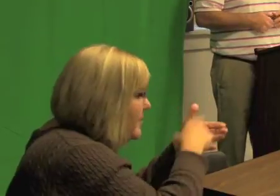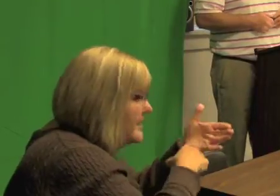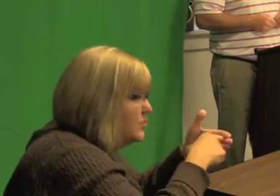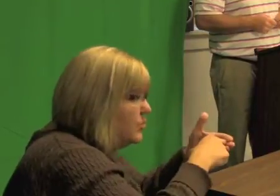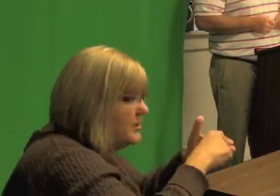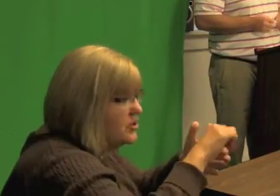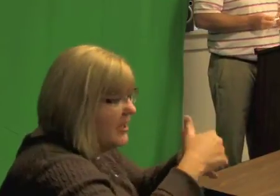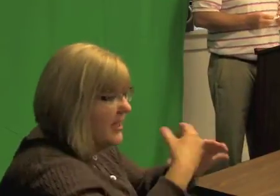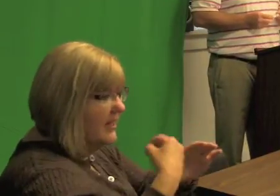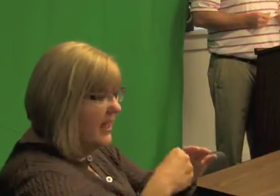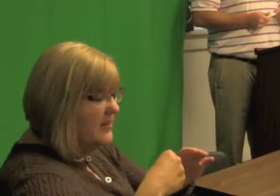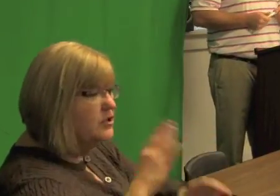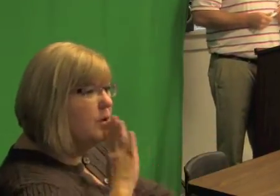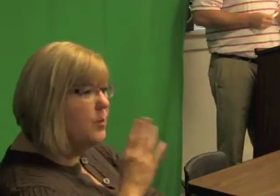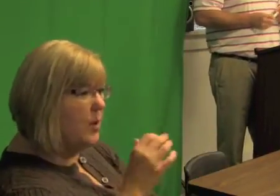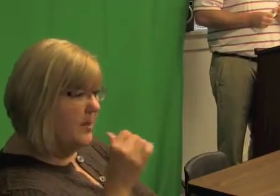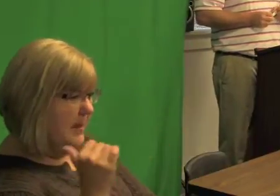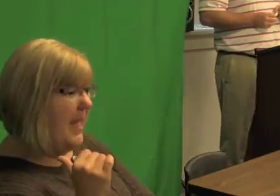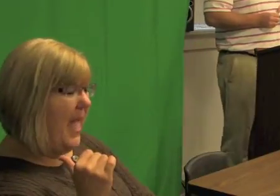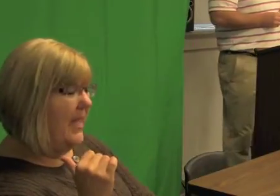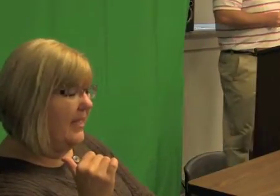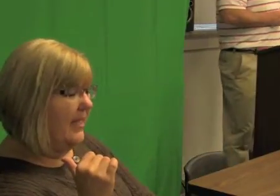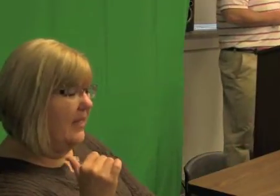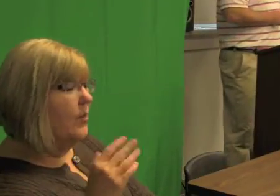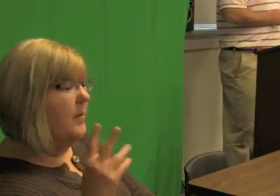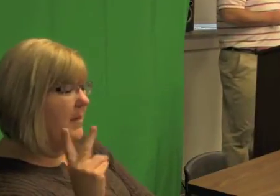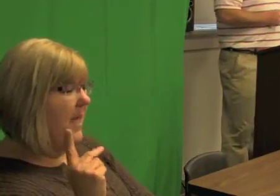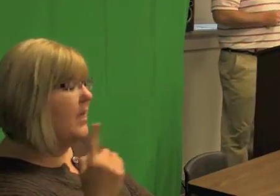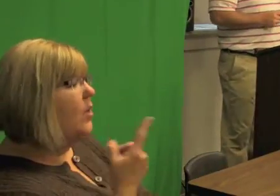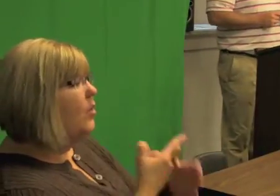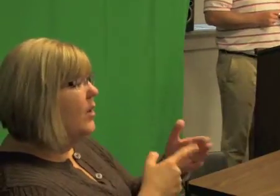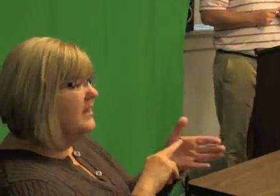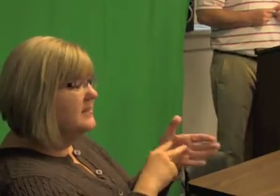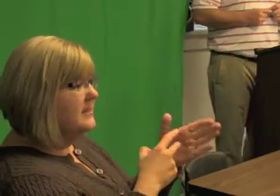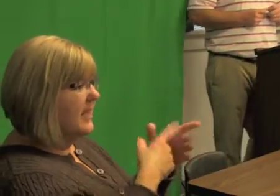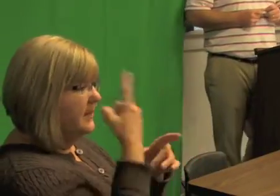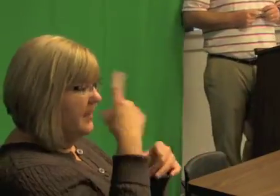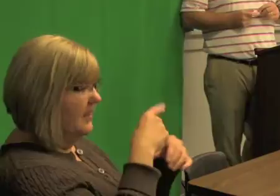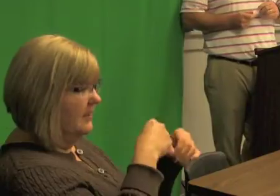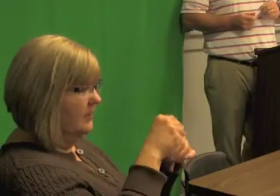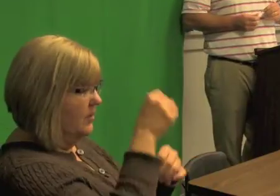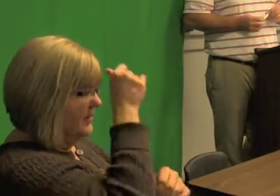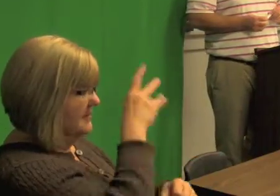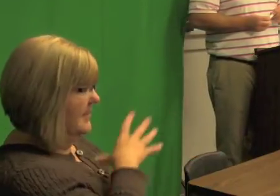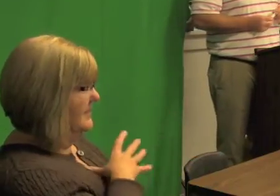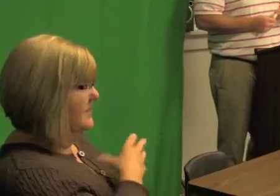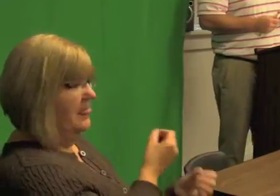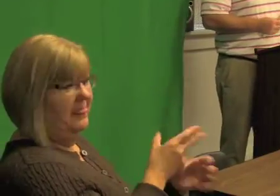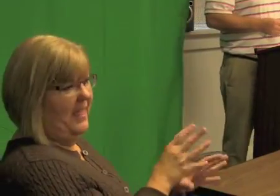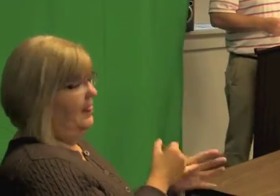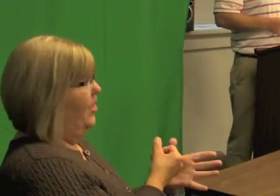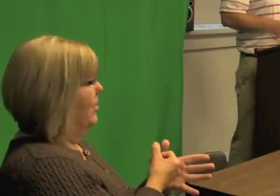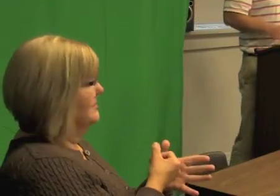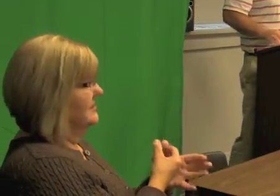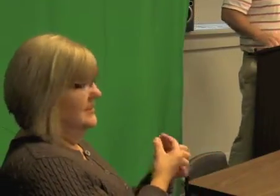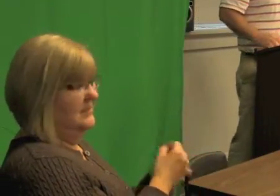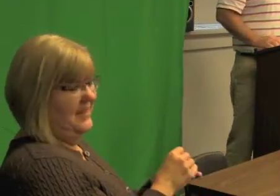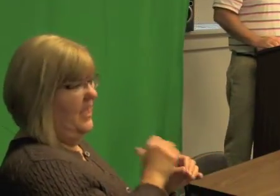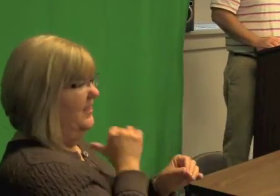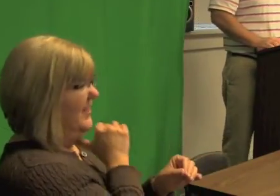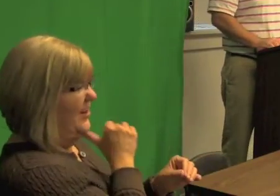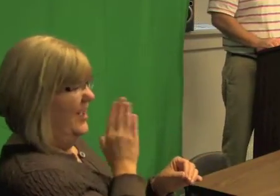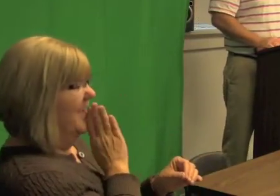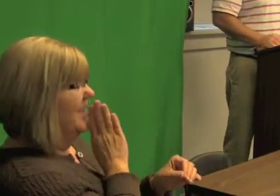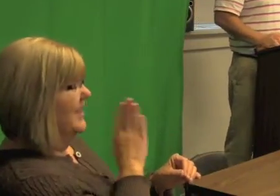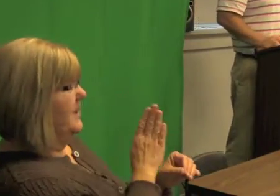back. And what does that mean for a salesman? because they lost. They lost the sale. They won't be